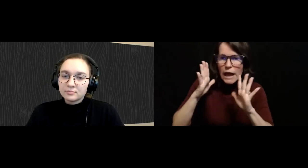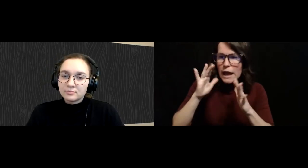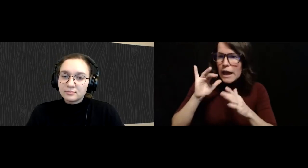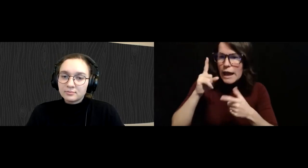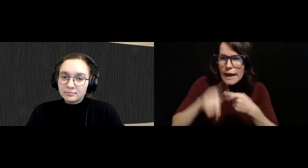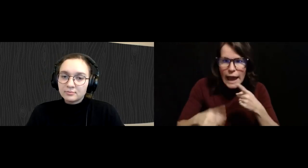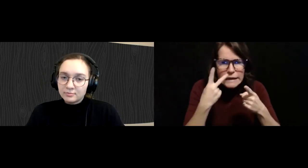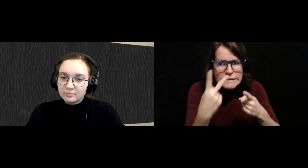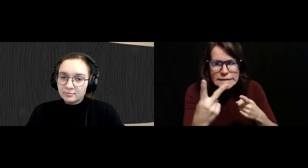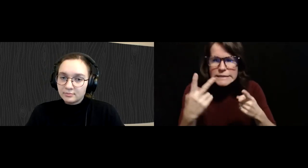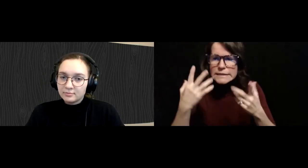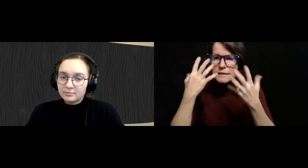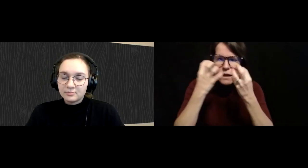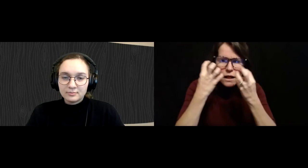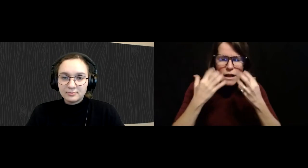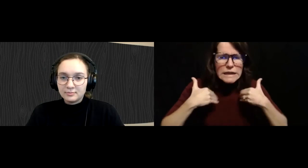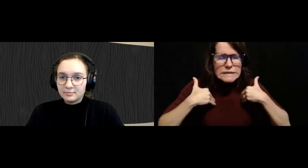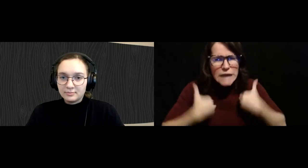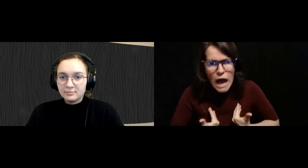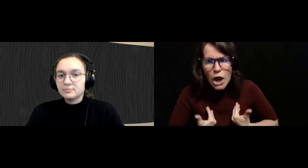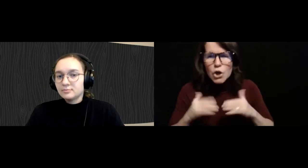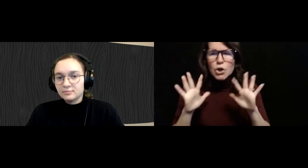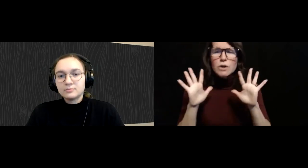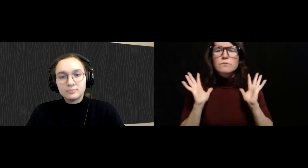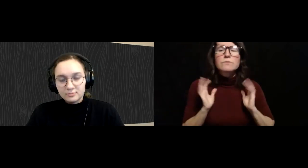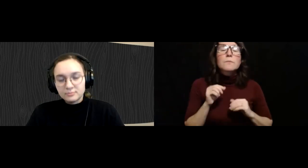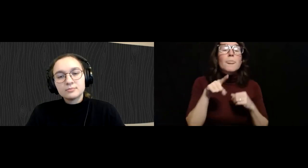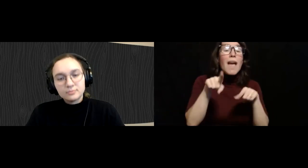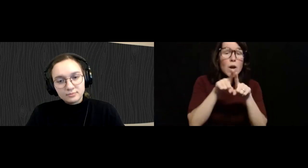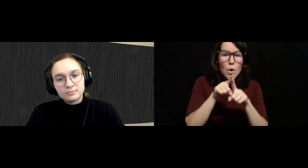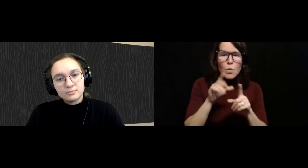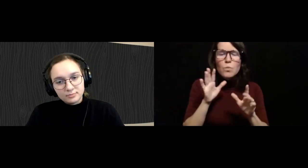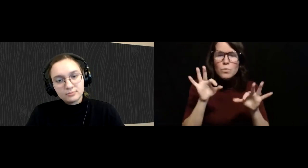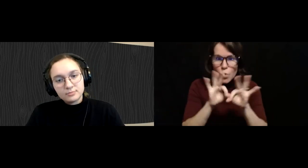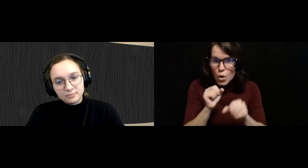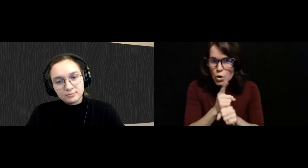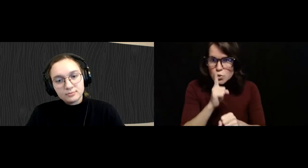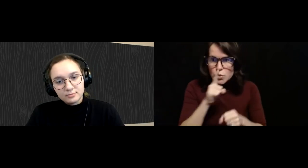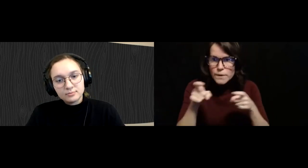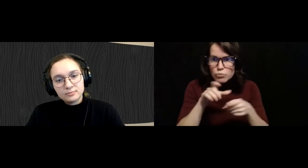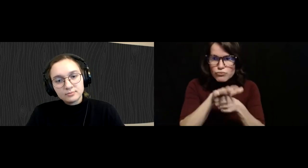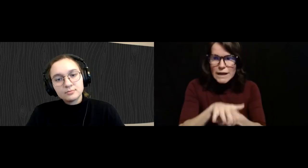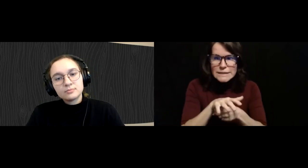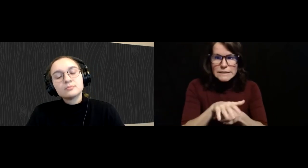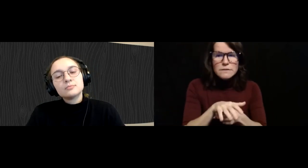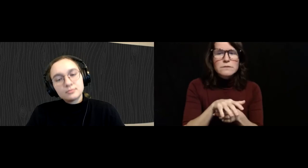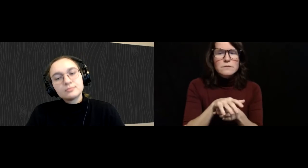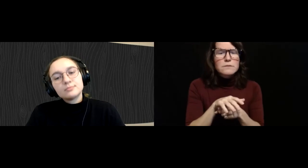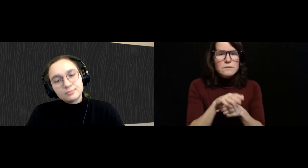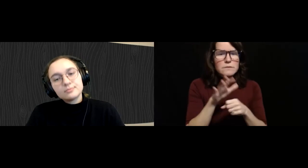because some days I wake up and I cannot see very well. My eyes are absolutely exhausted. And I it's important